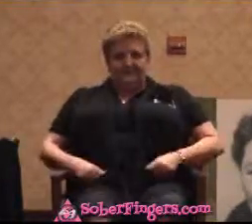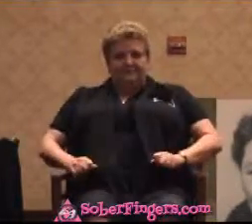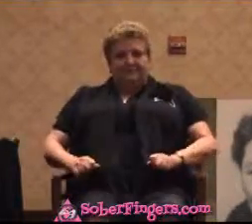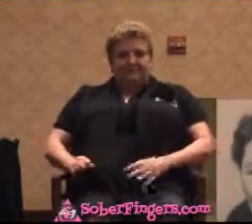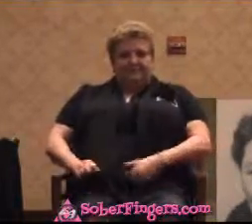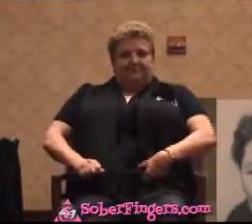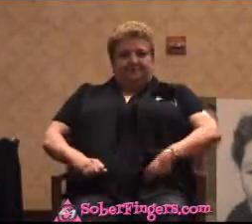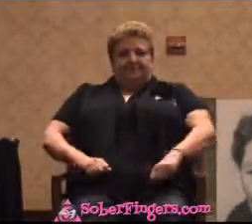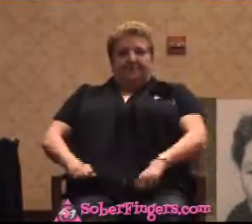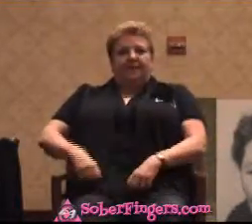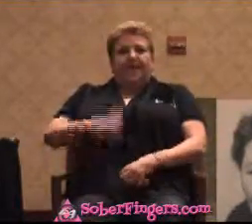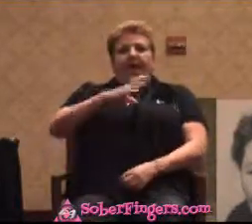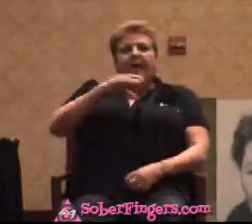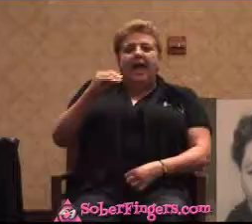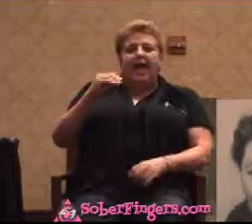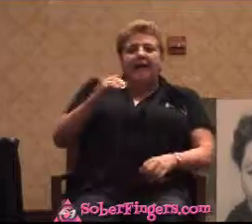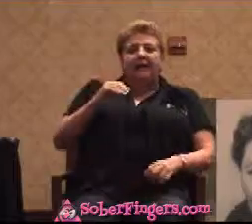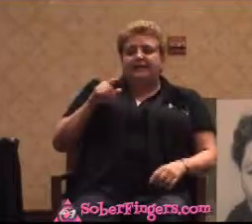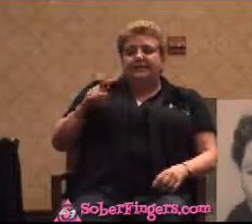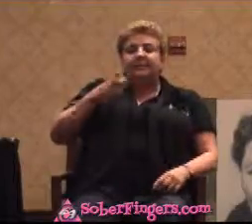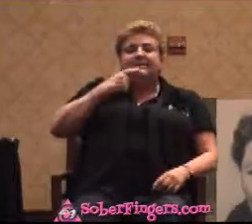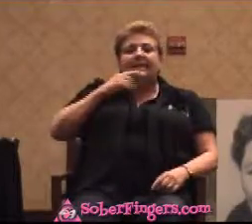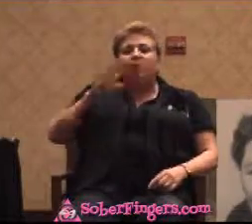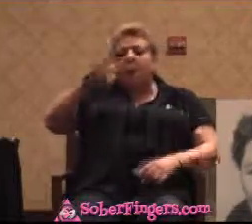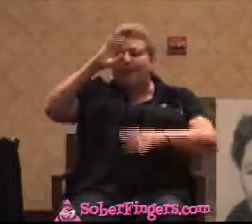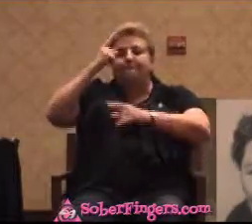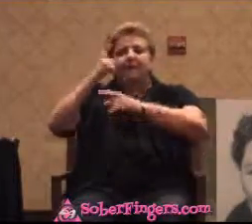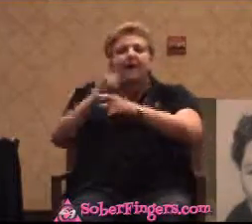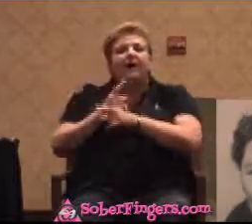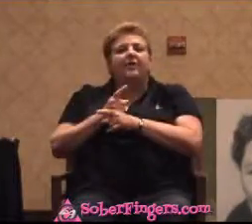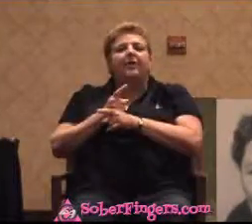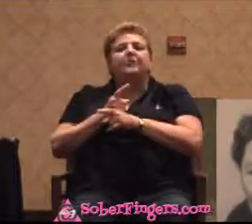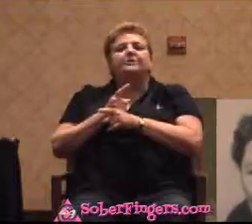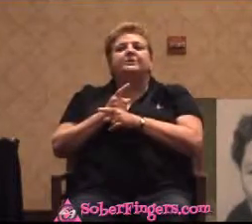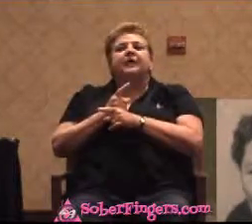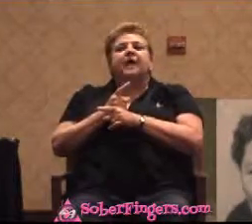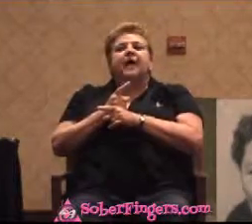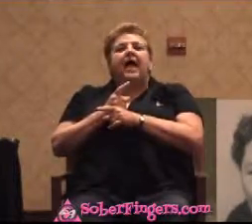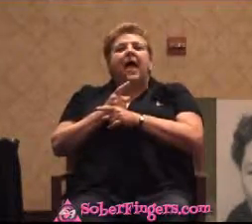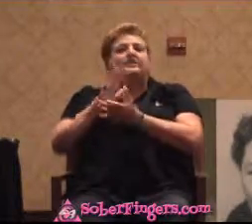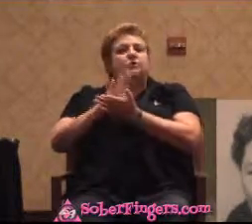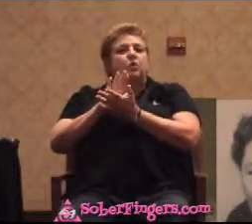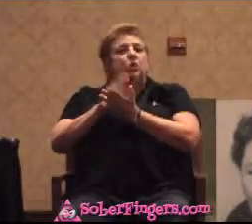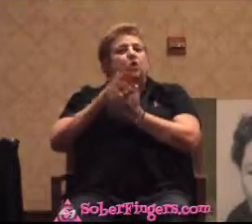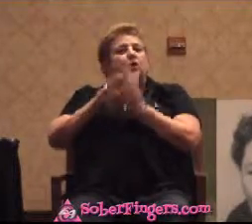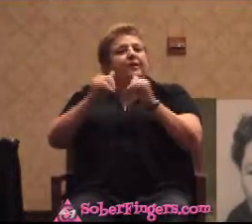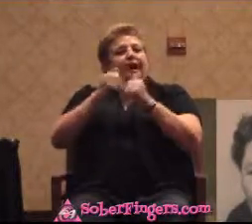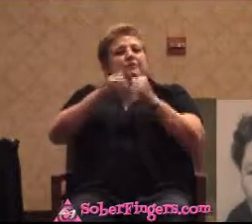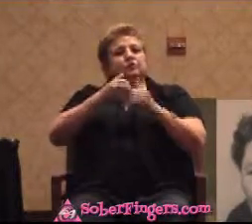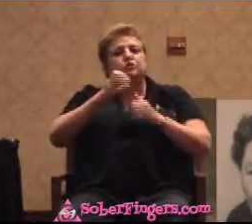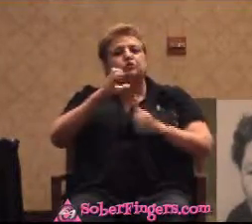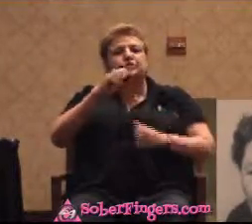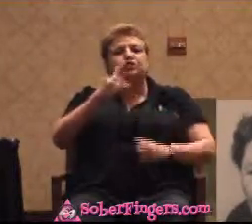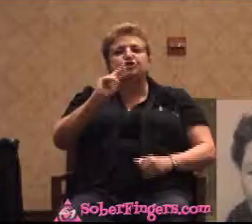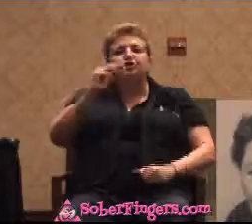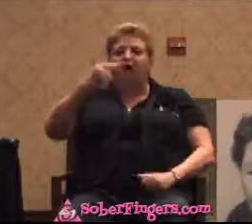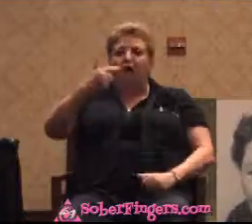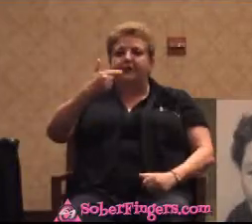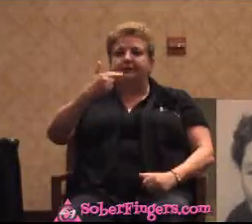And she said that her brothers had schooled her in the art of chugging. And so we twisted the caps off and we turned